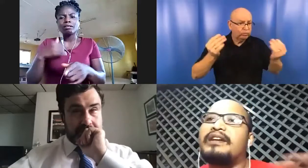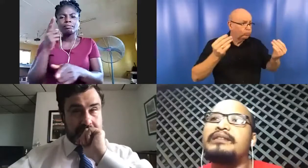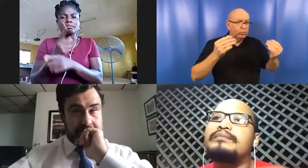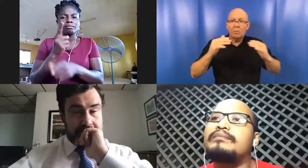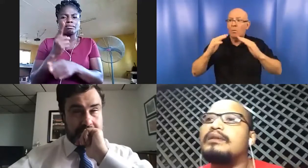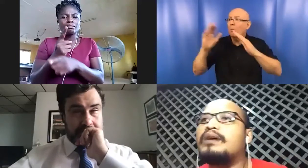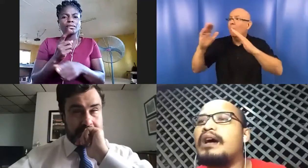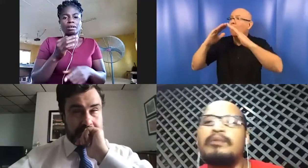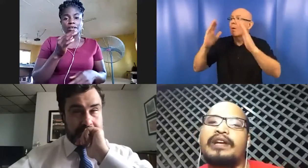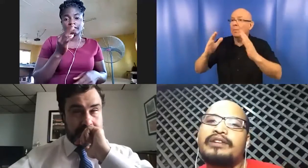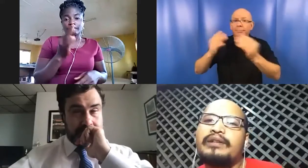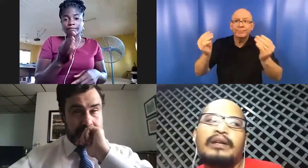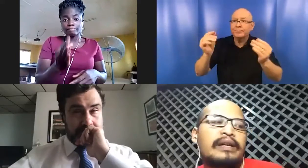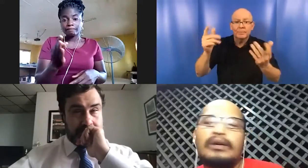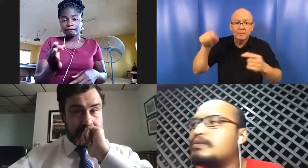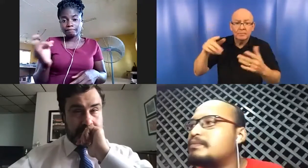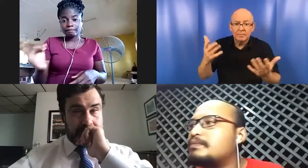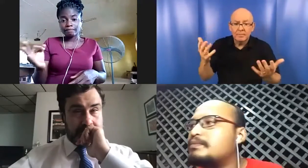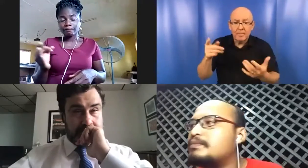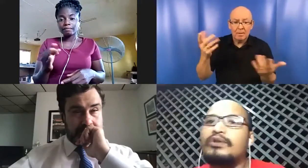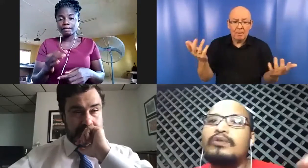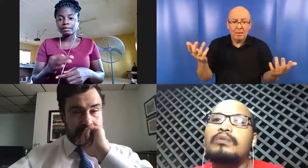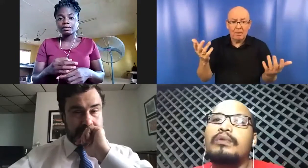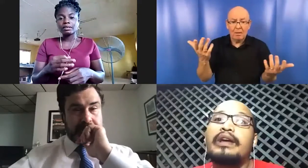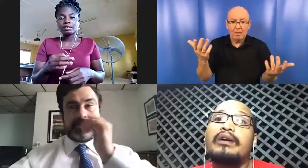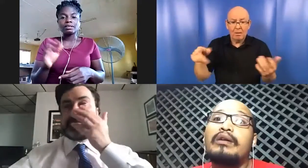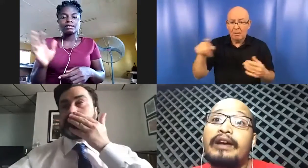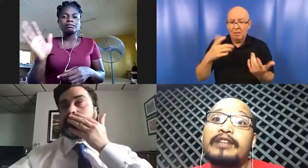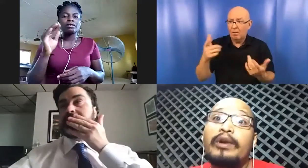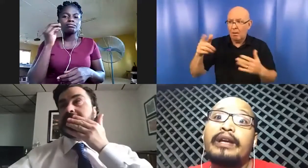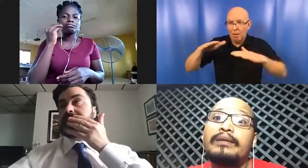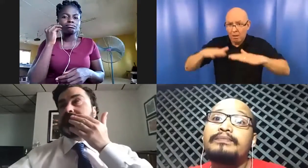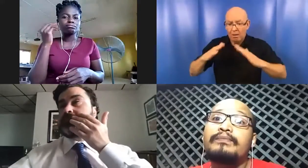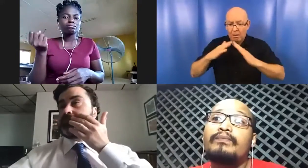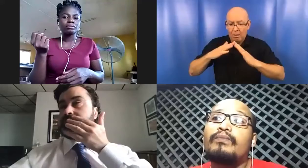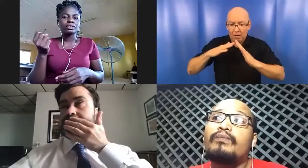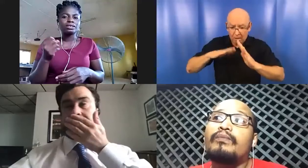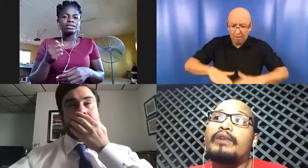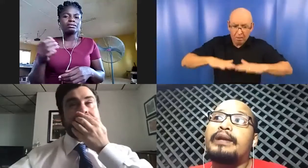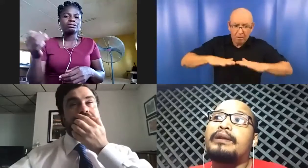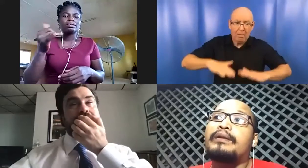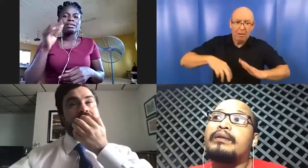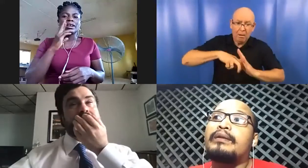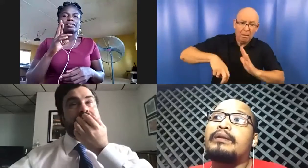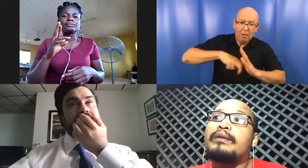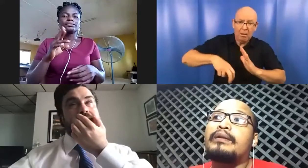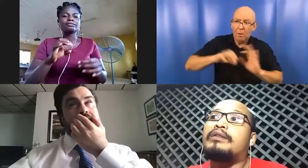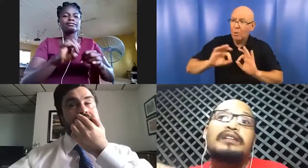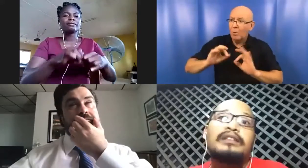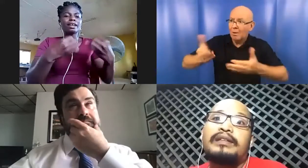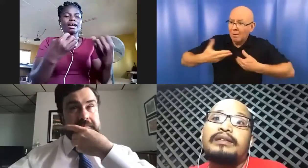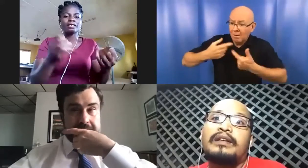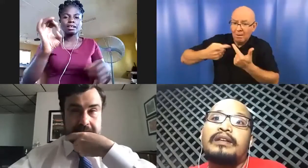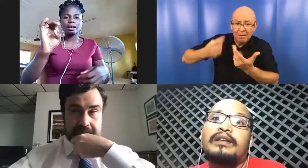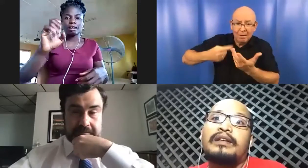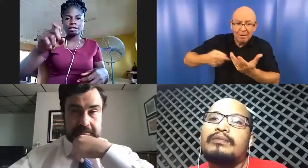facilities and accommodation in their homes. So they are exploring, and